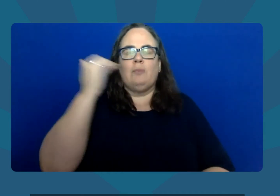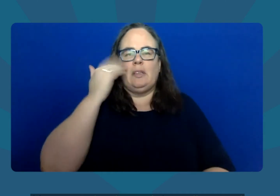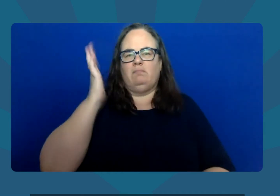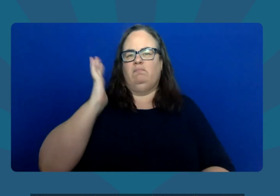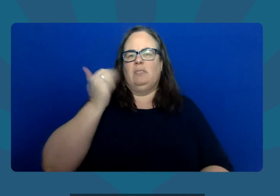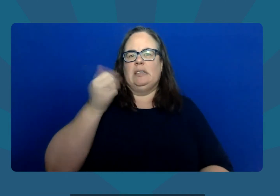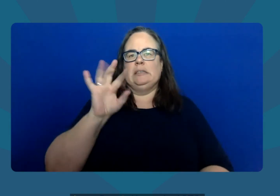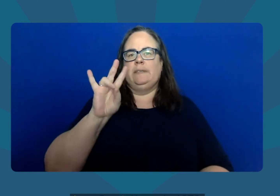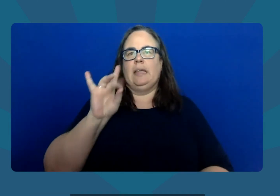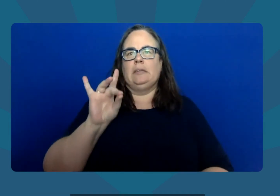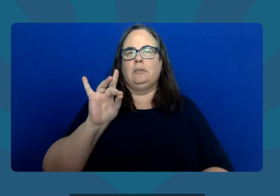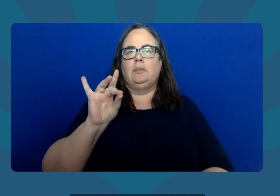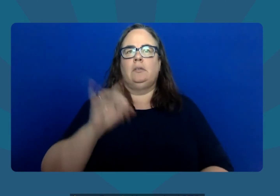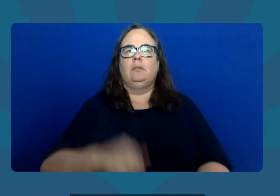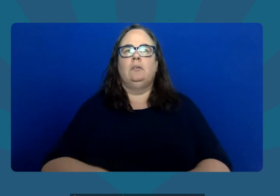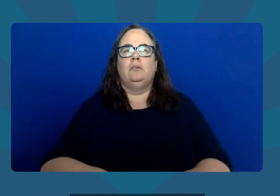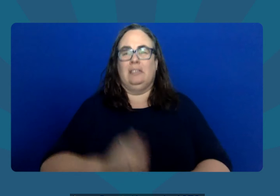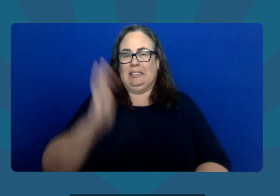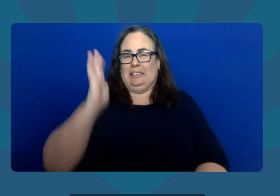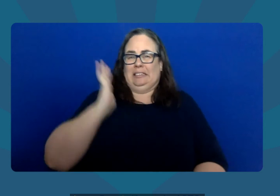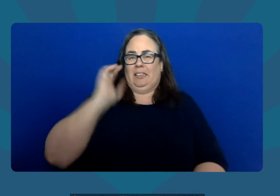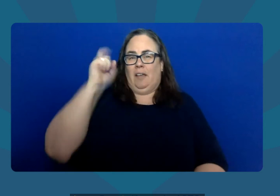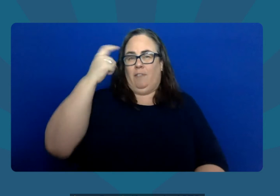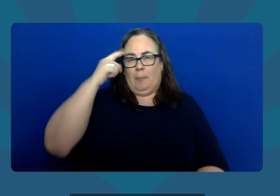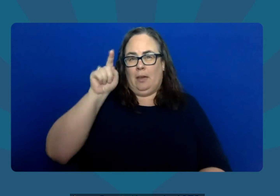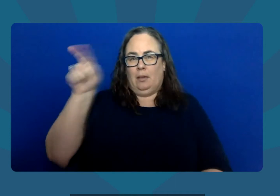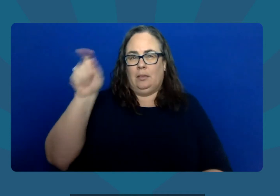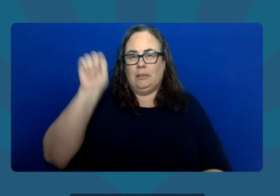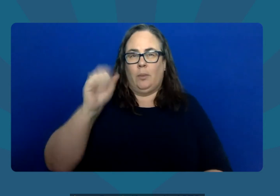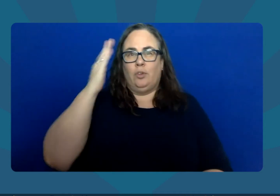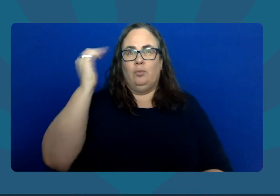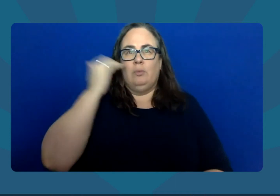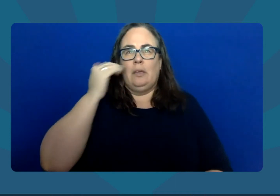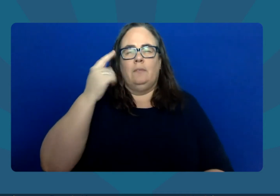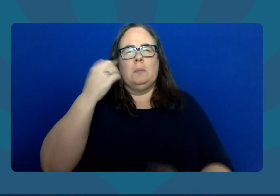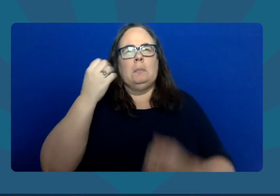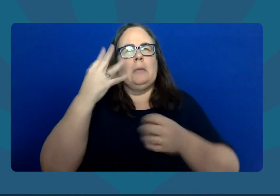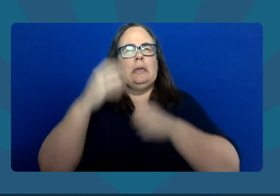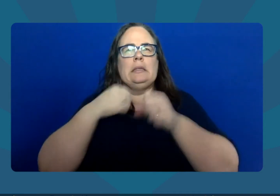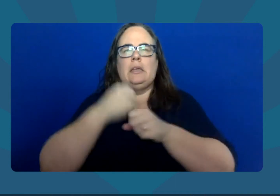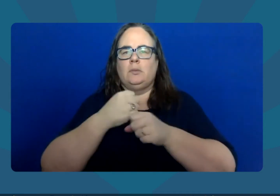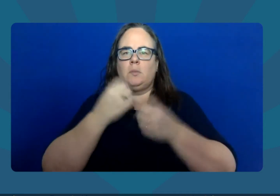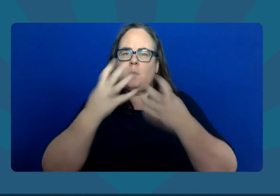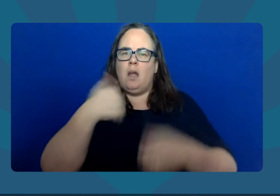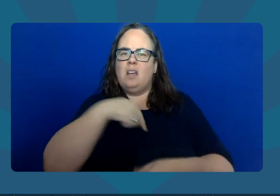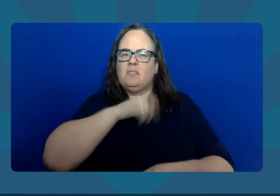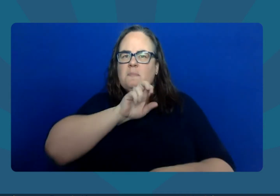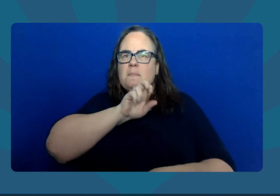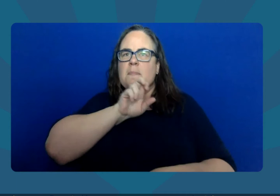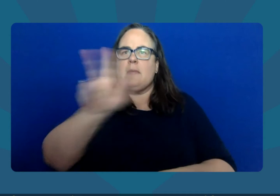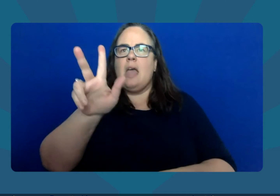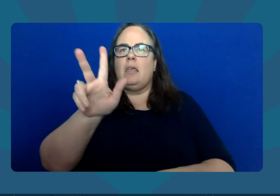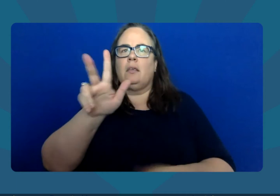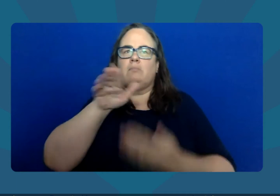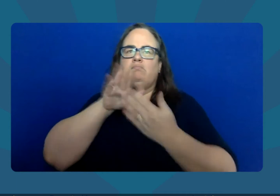all escaped from South Korea in 1978. The former South Korean government tried